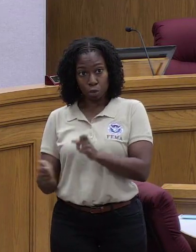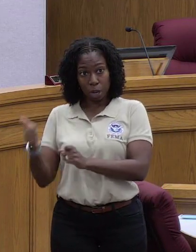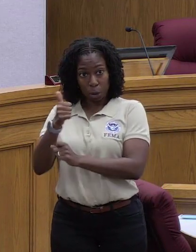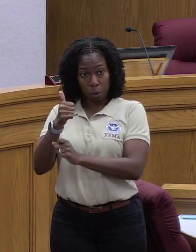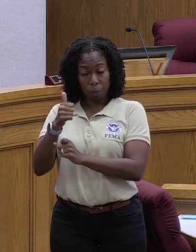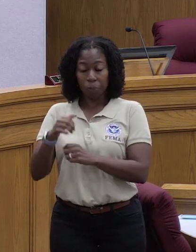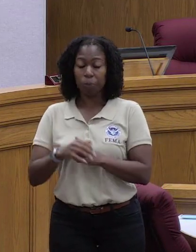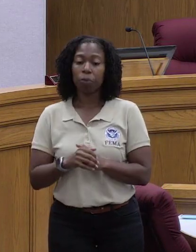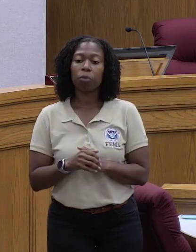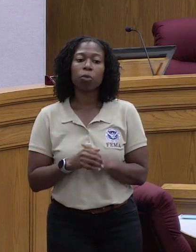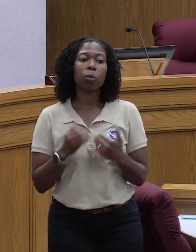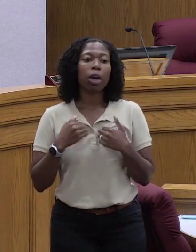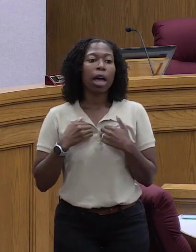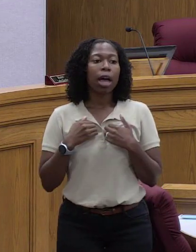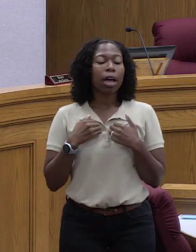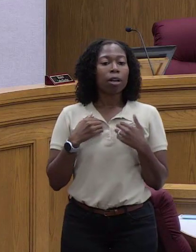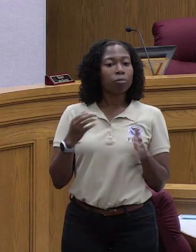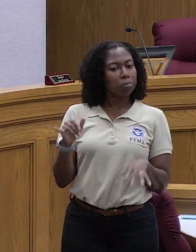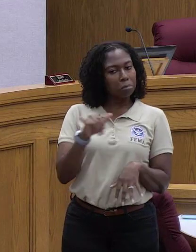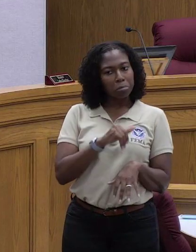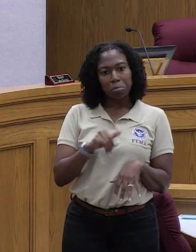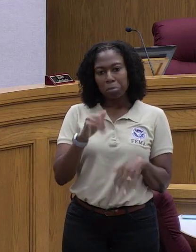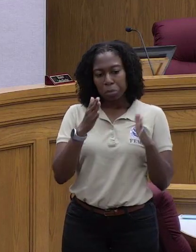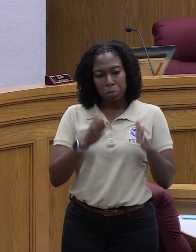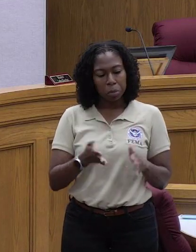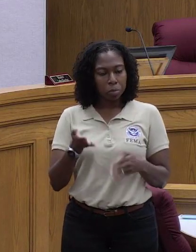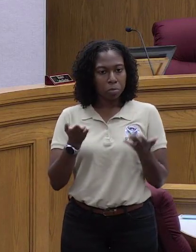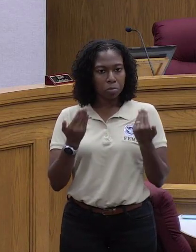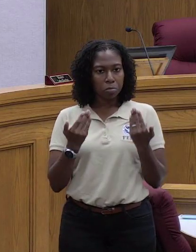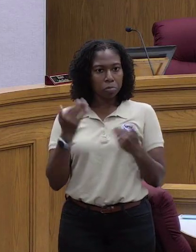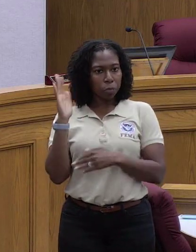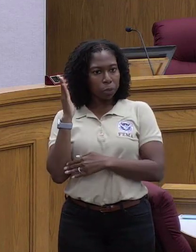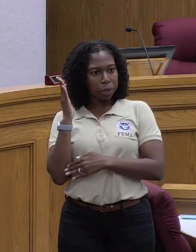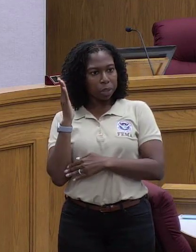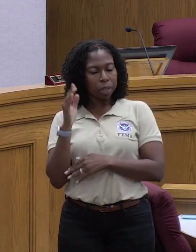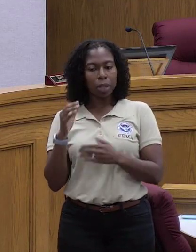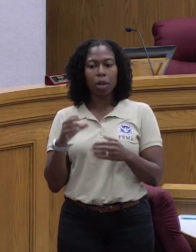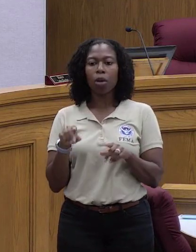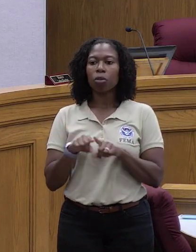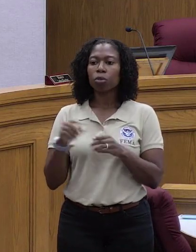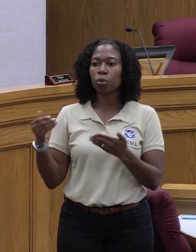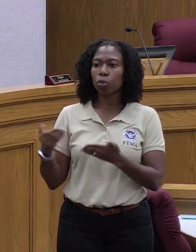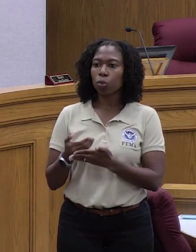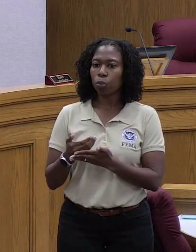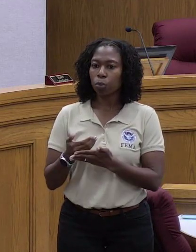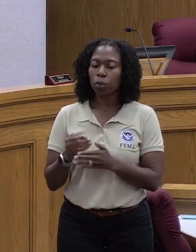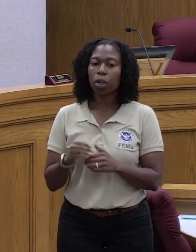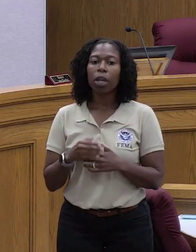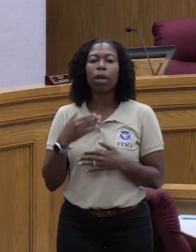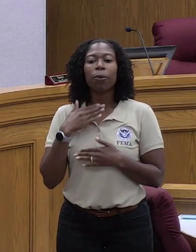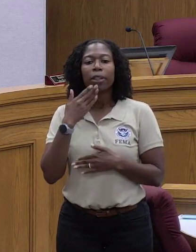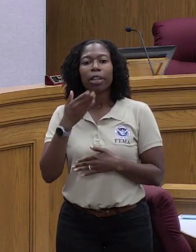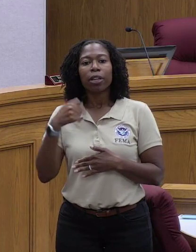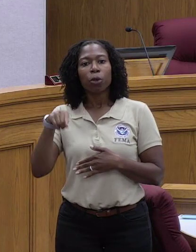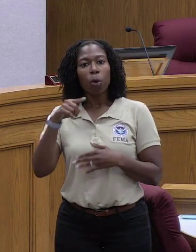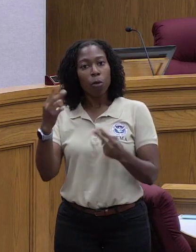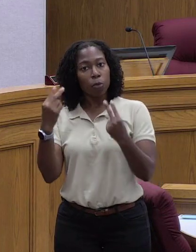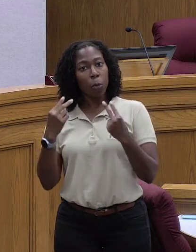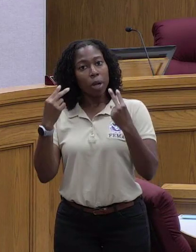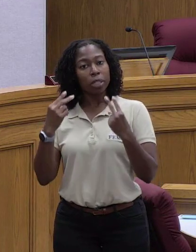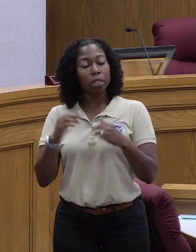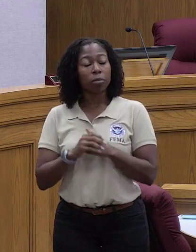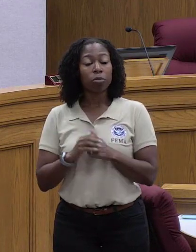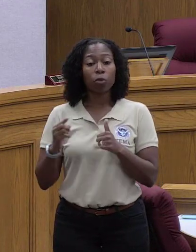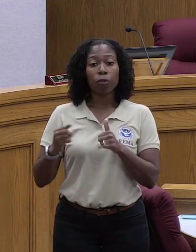regulars today, but there's always news, and we appreciate everybody tuning in. We will hear first from Dick Grimion, who